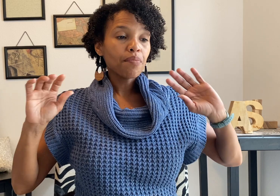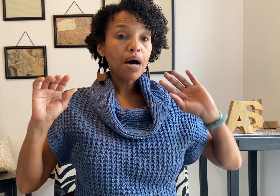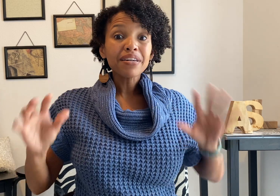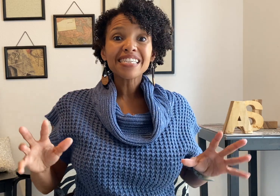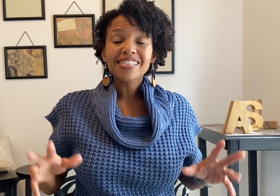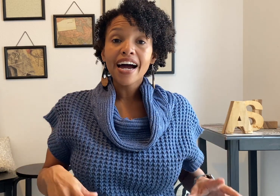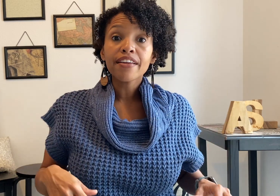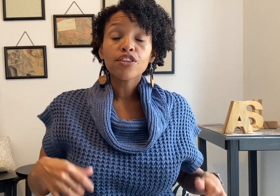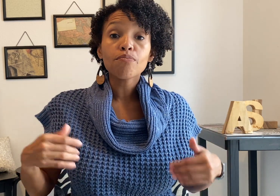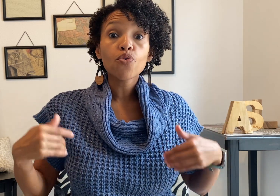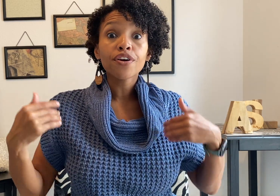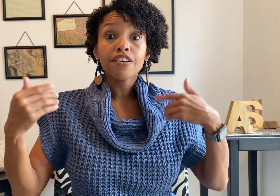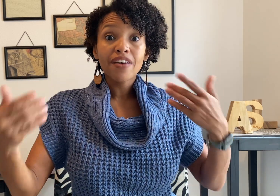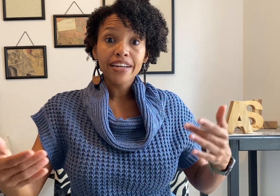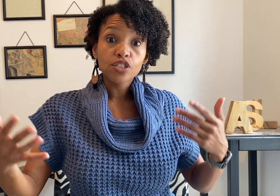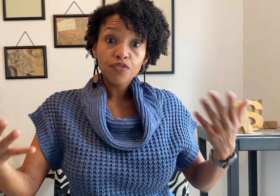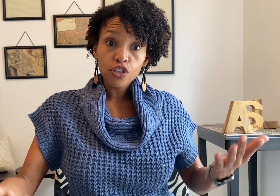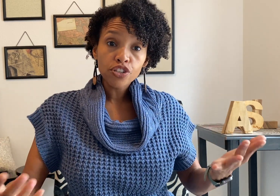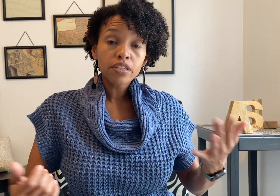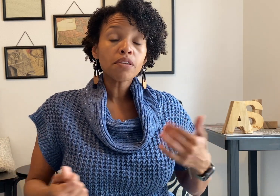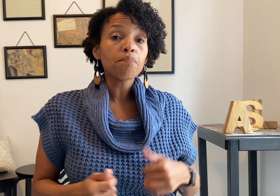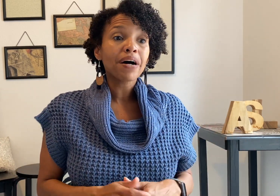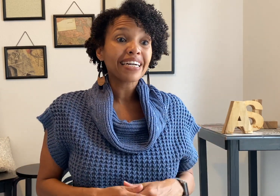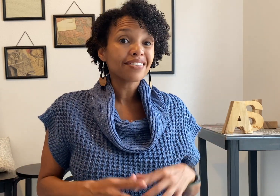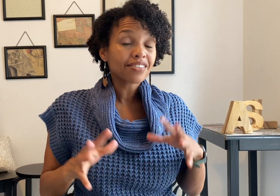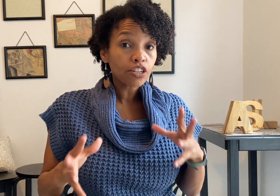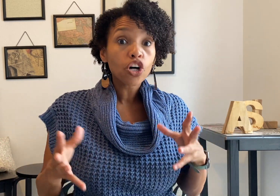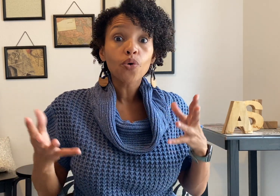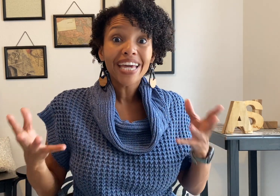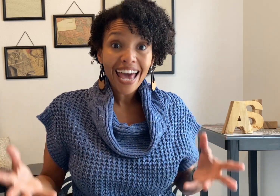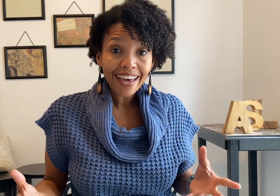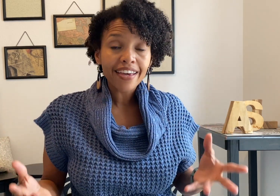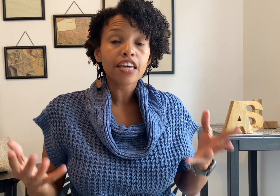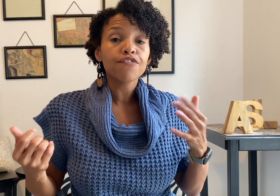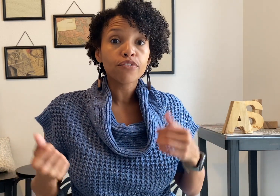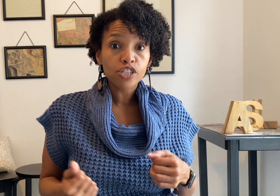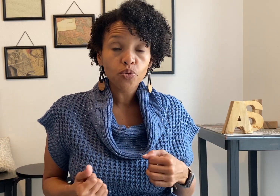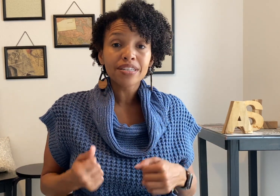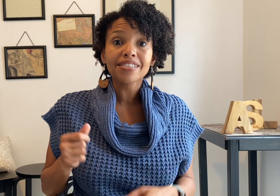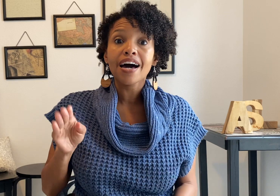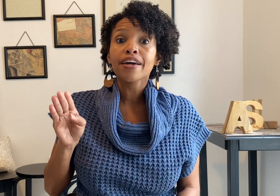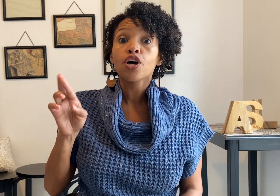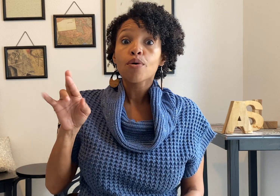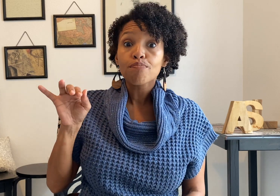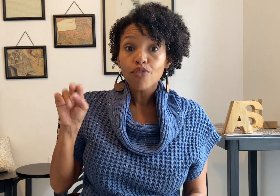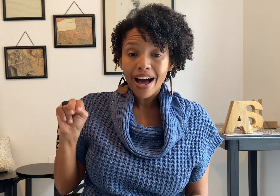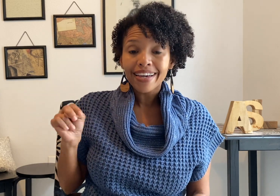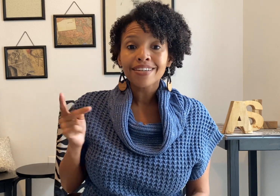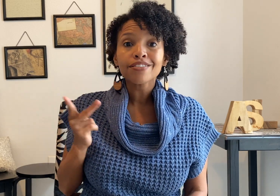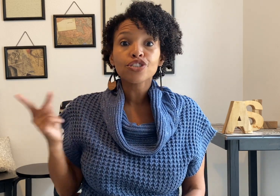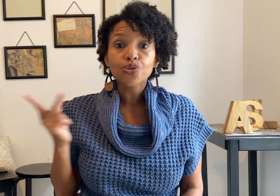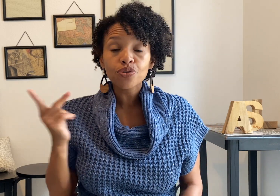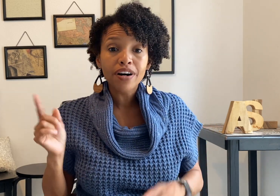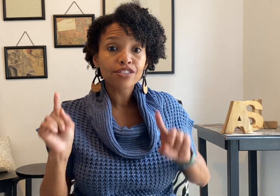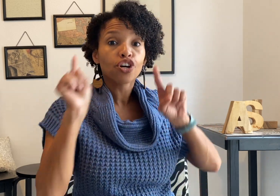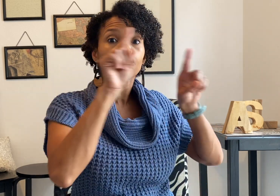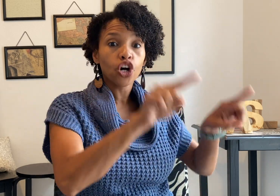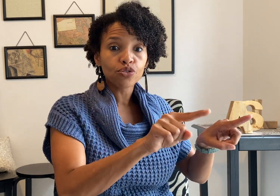I'm gonna sign the more advanced version, but it's still okay if you just wanna sign Brian, the two of us go